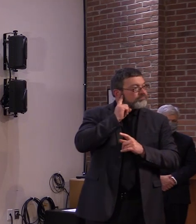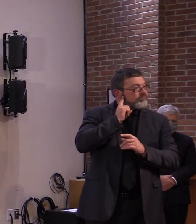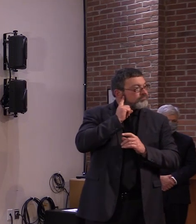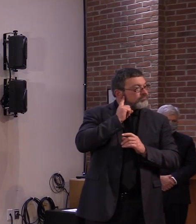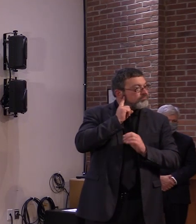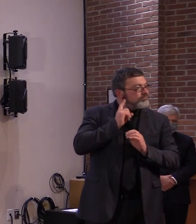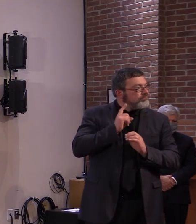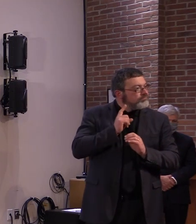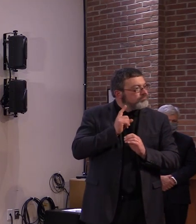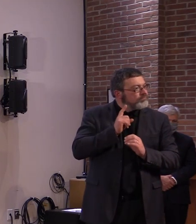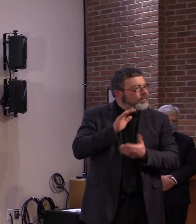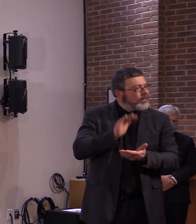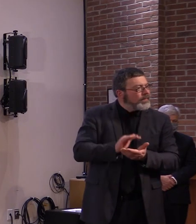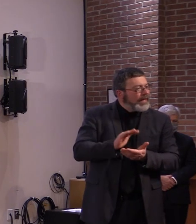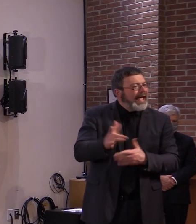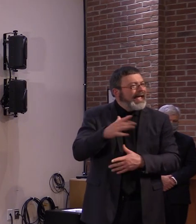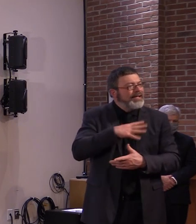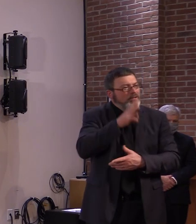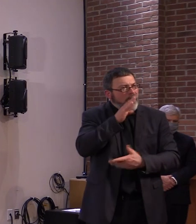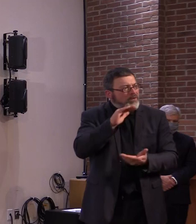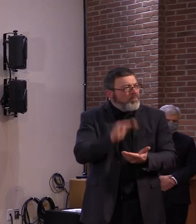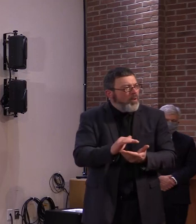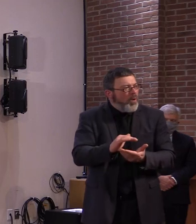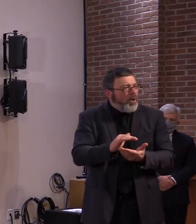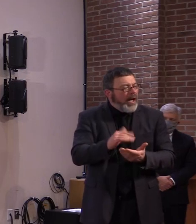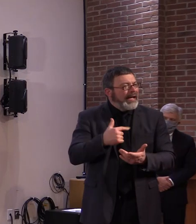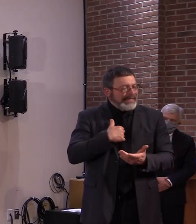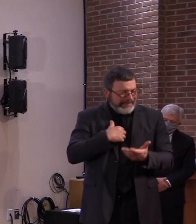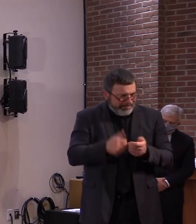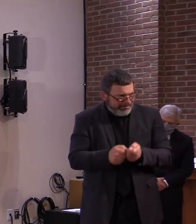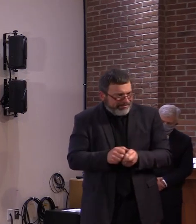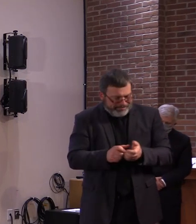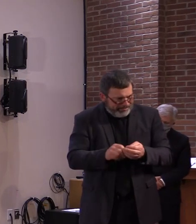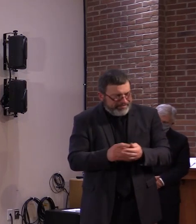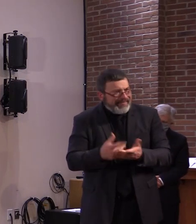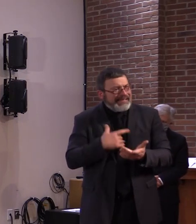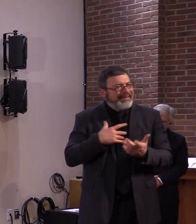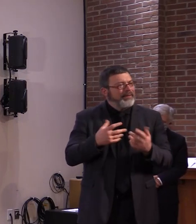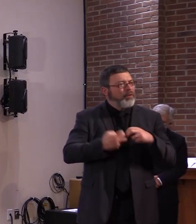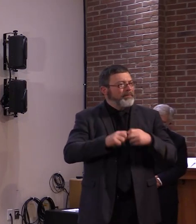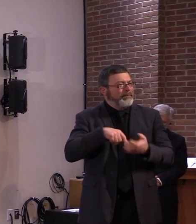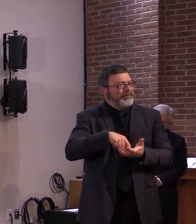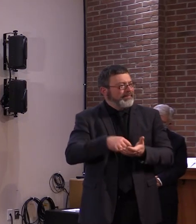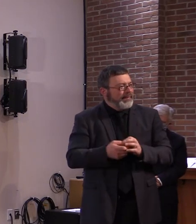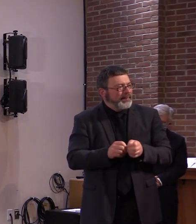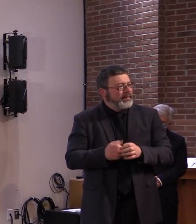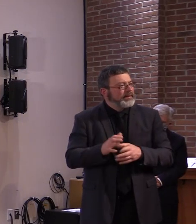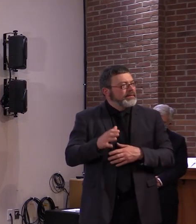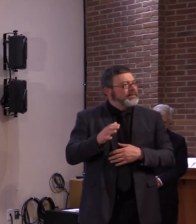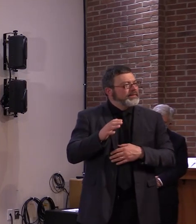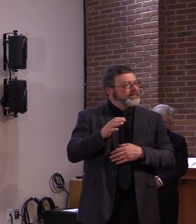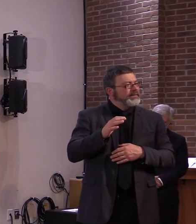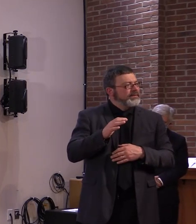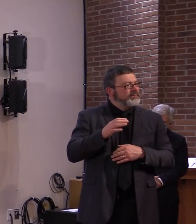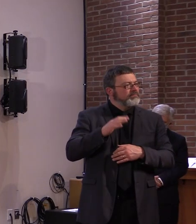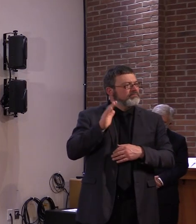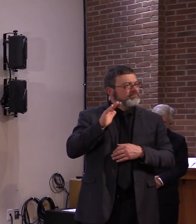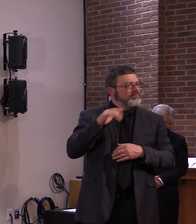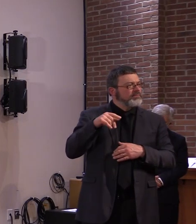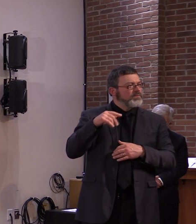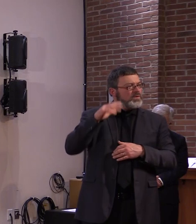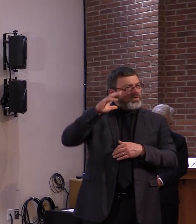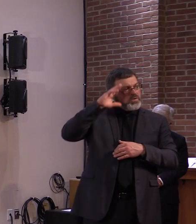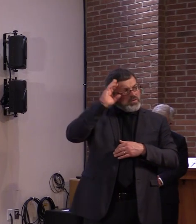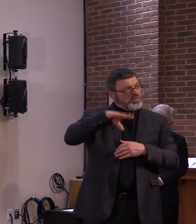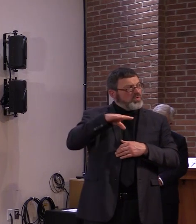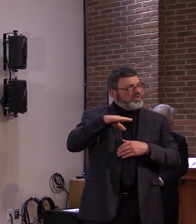Oh, sorry about that. Having technical difficulties here. I wanted to ask, with historic voter turnout in this election, do you think the